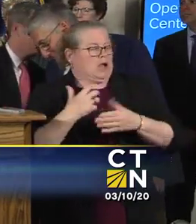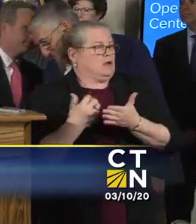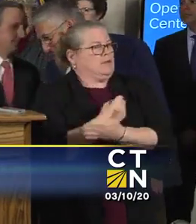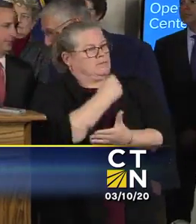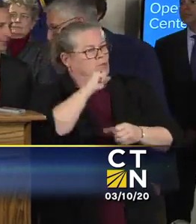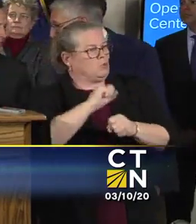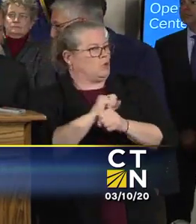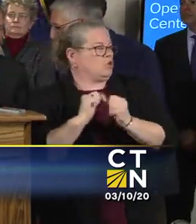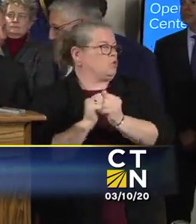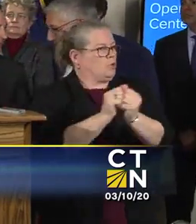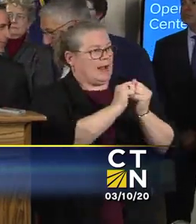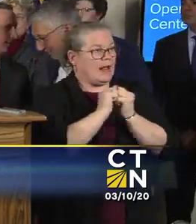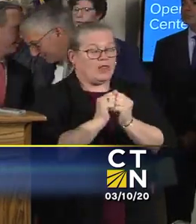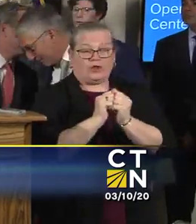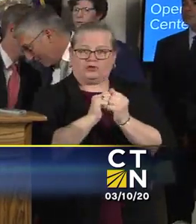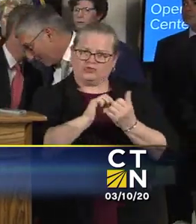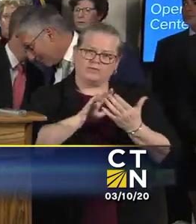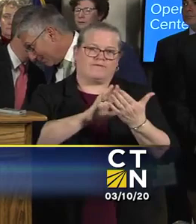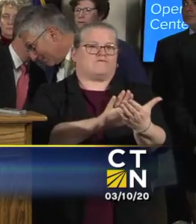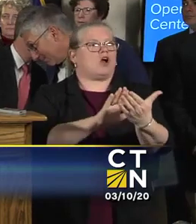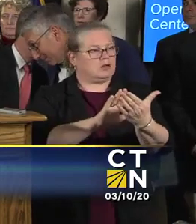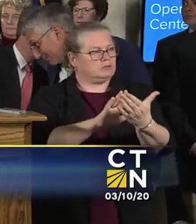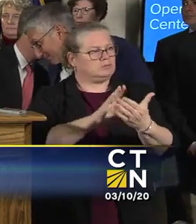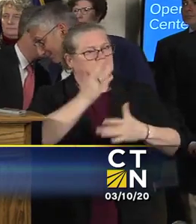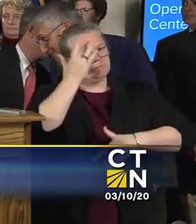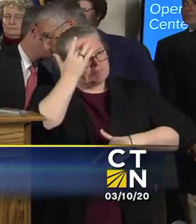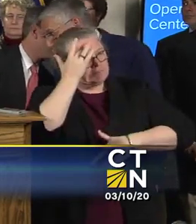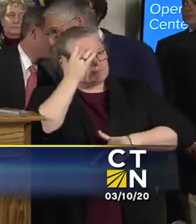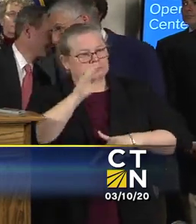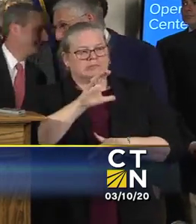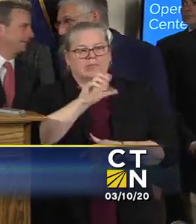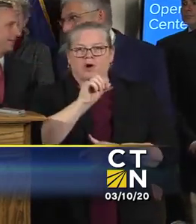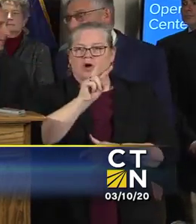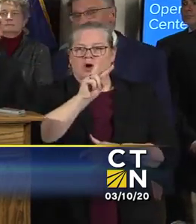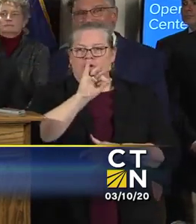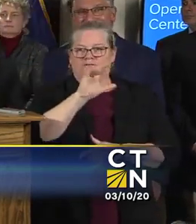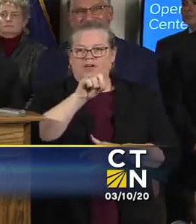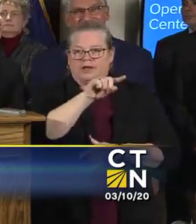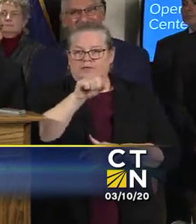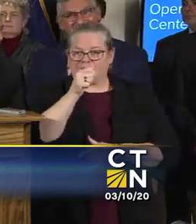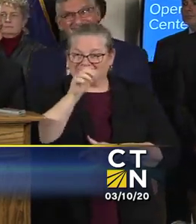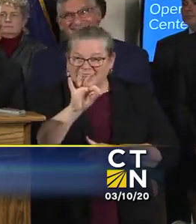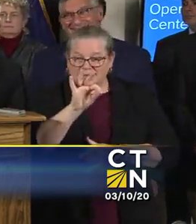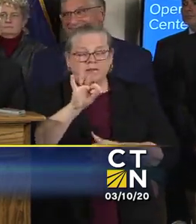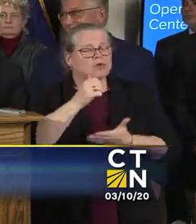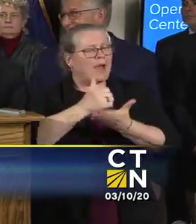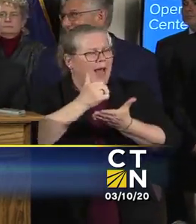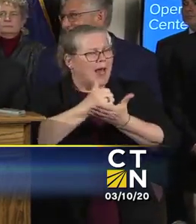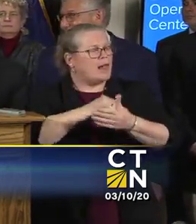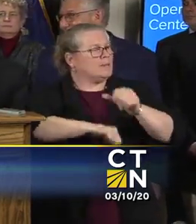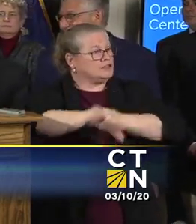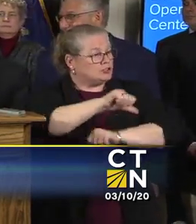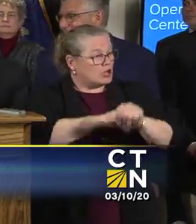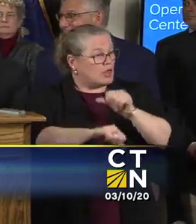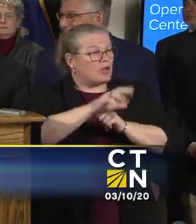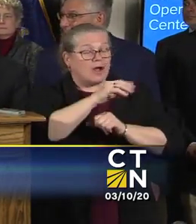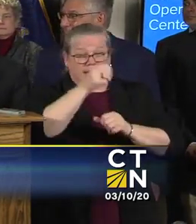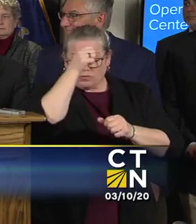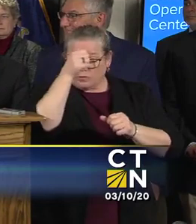to confront COVID-19 and to help each other. And it is a reminder that it is never